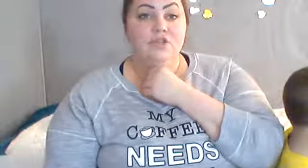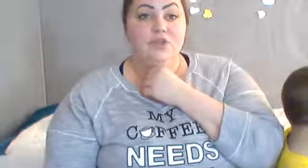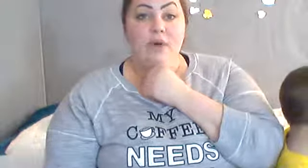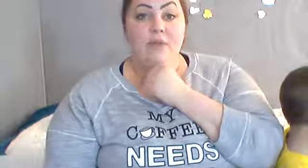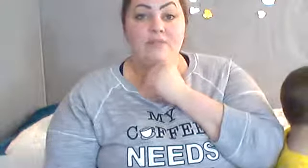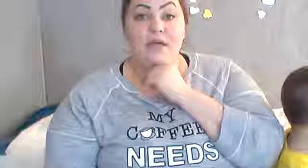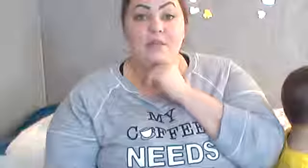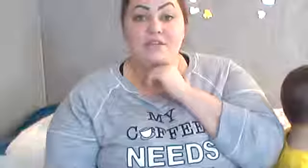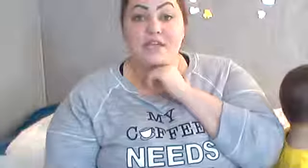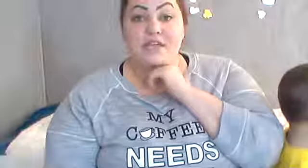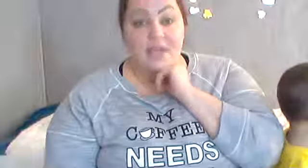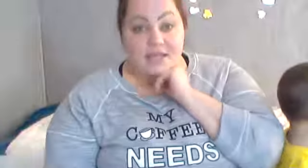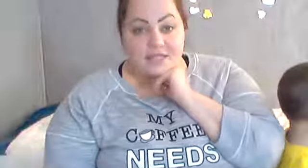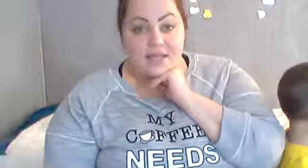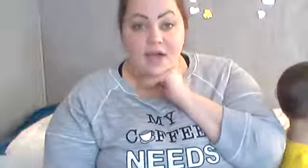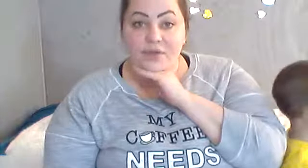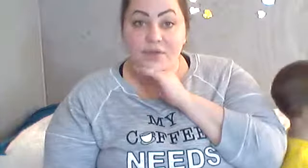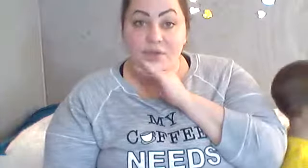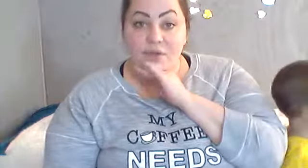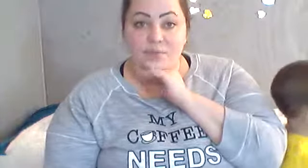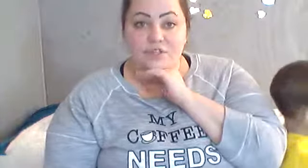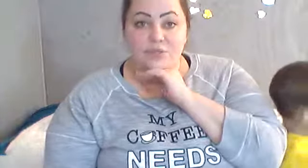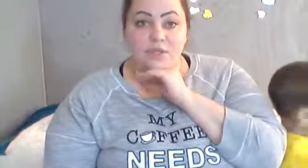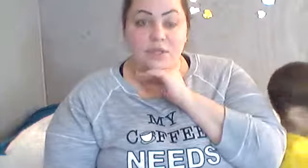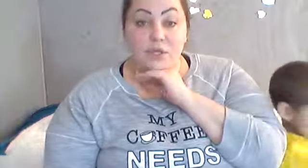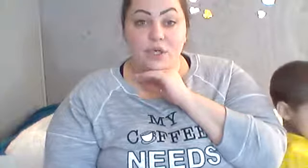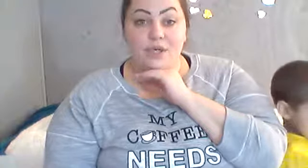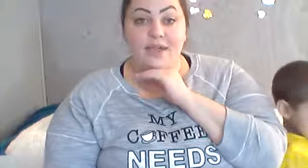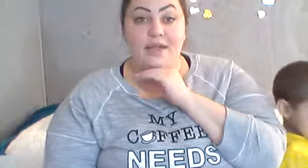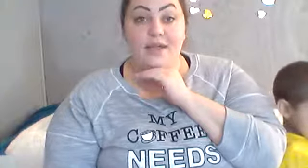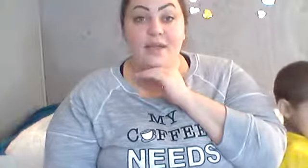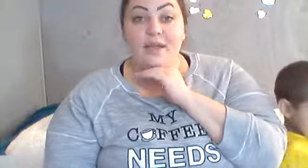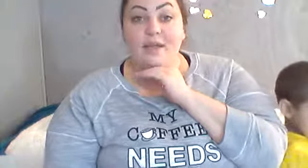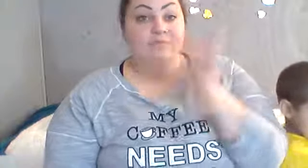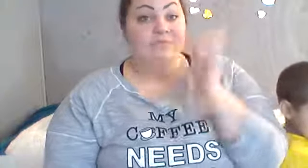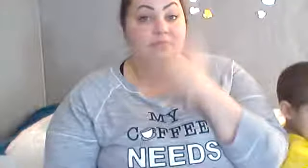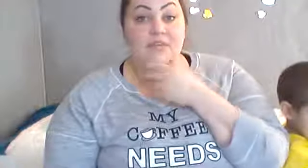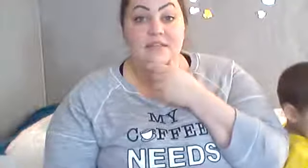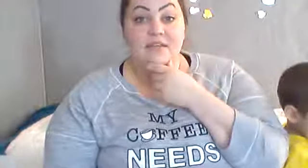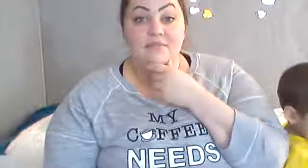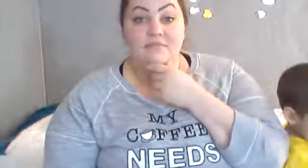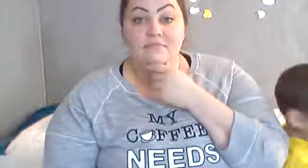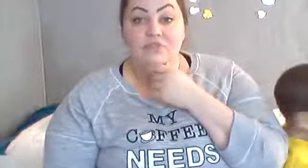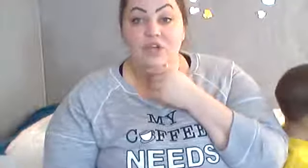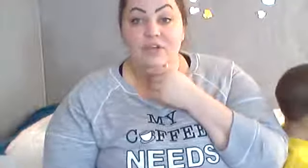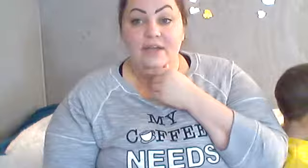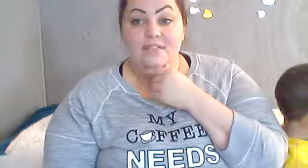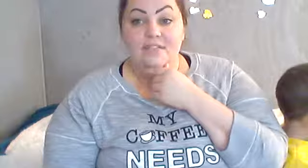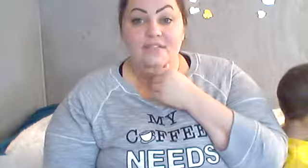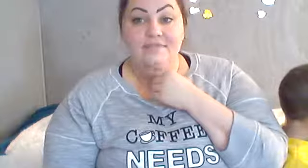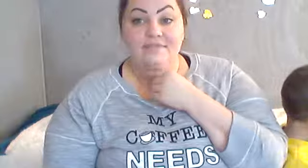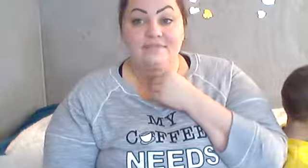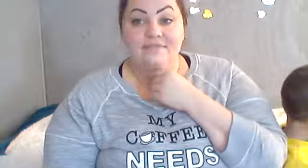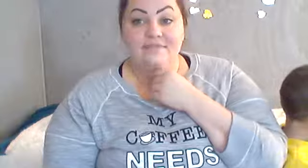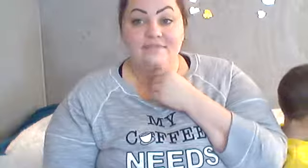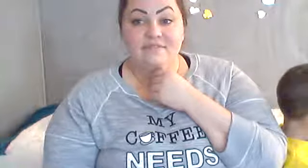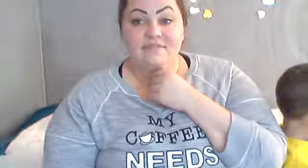Show up, tell them you're taking ASL, you're new, but you want to learn, and that's it. Try your best.